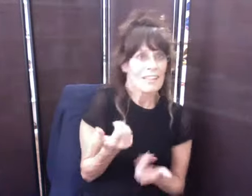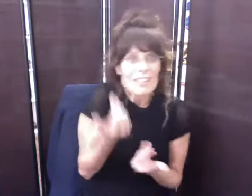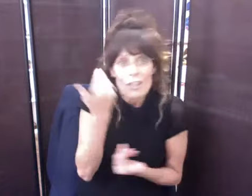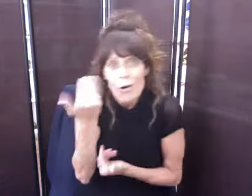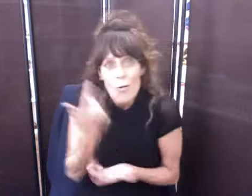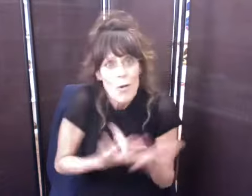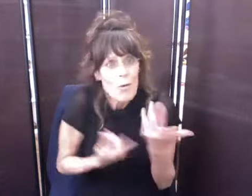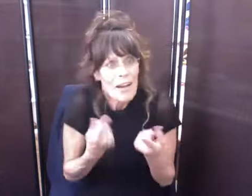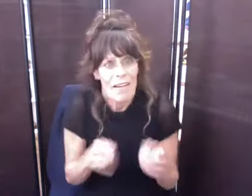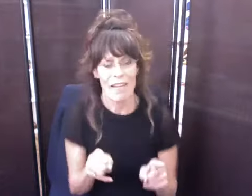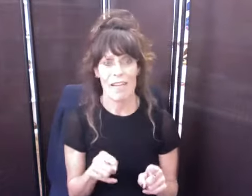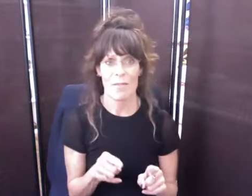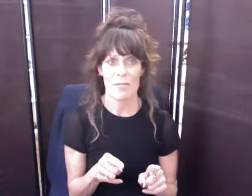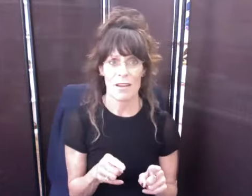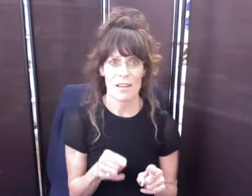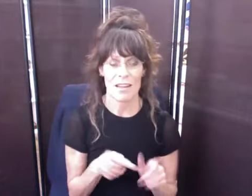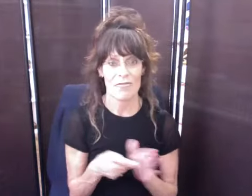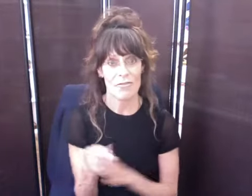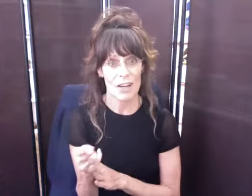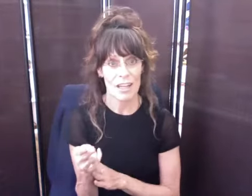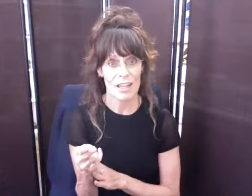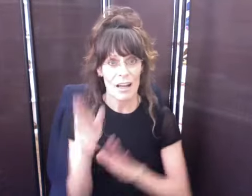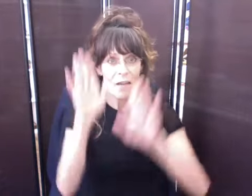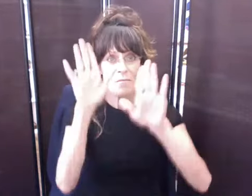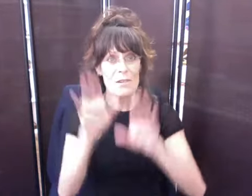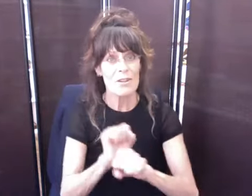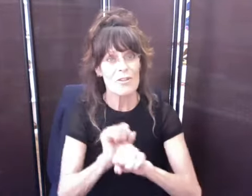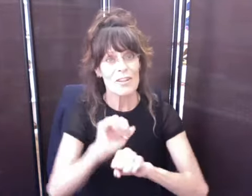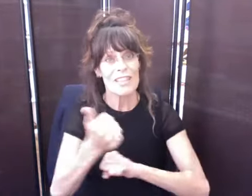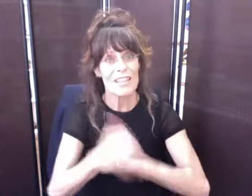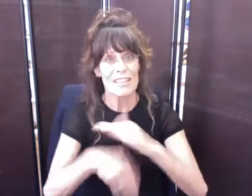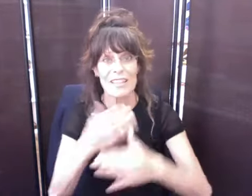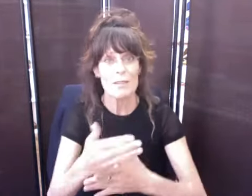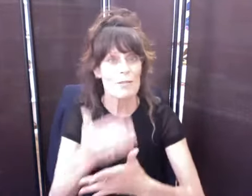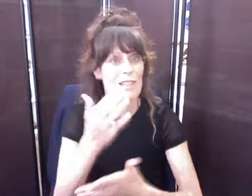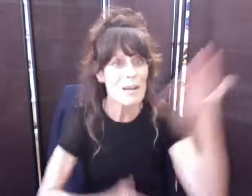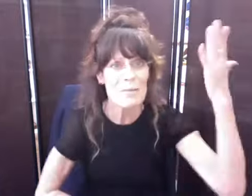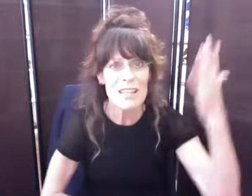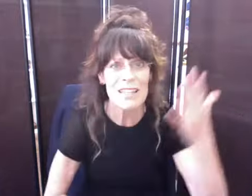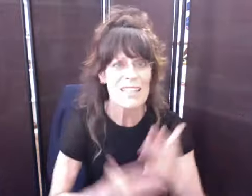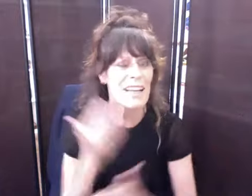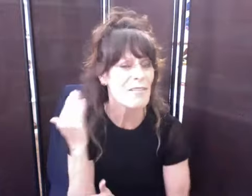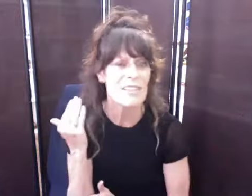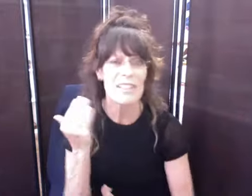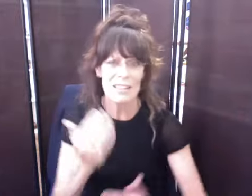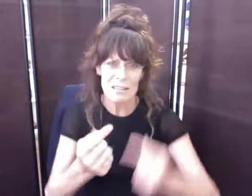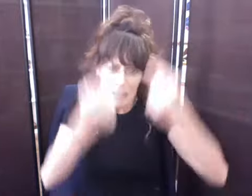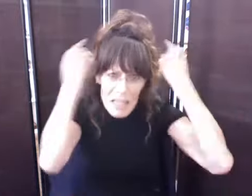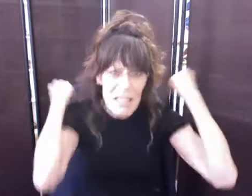them. And frankly, through the miracle of the 10th step, there were some things that were just eating my lunch that I didn't even know were defective parts of me at